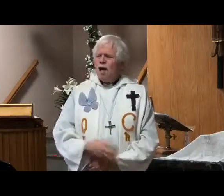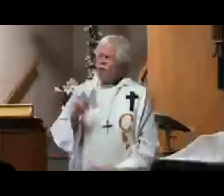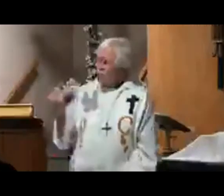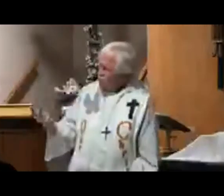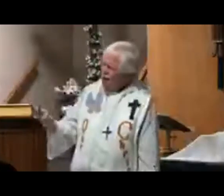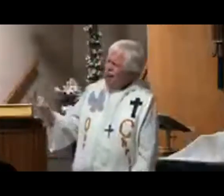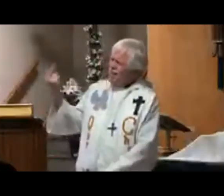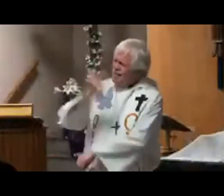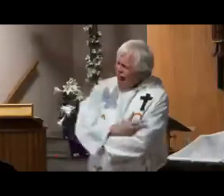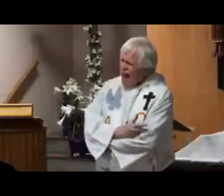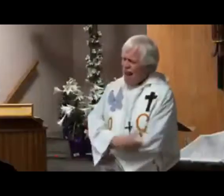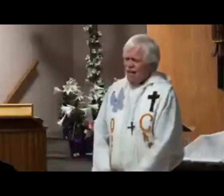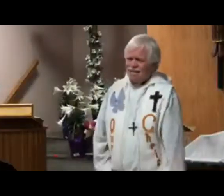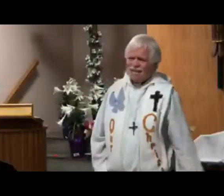1 hour,